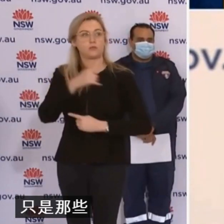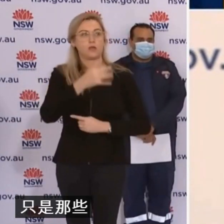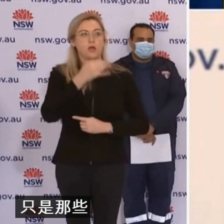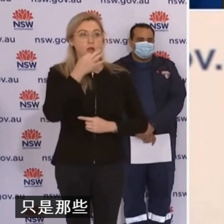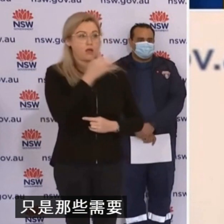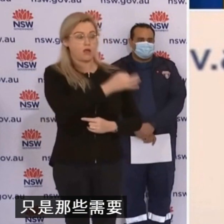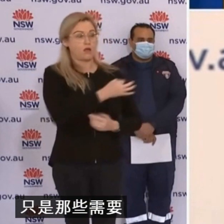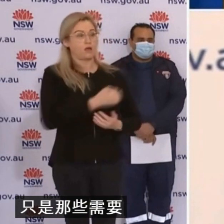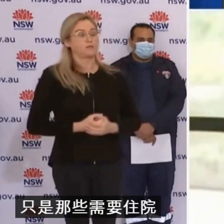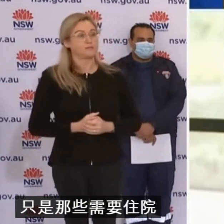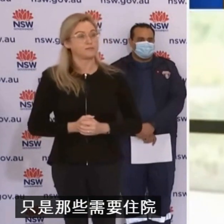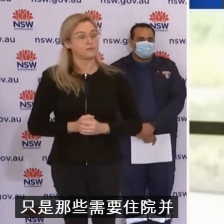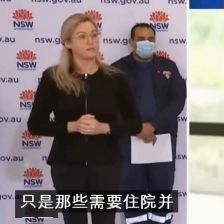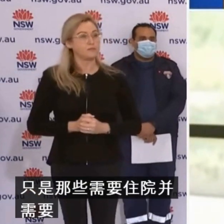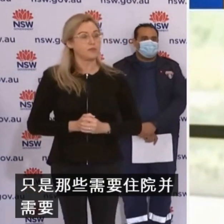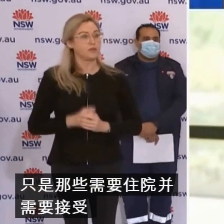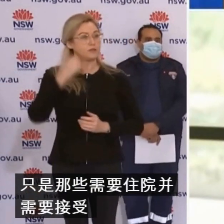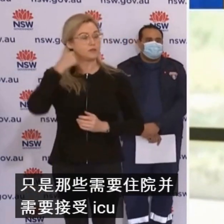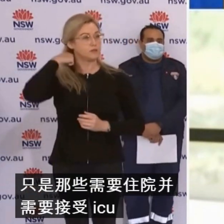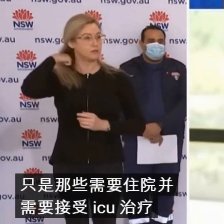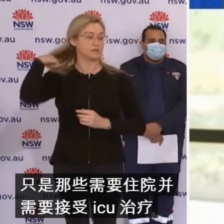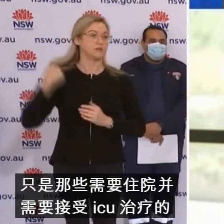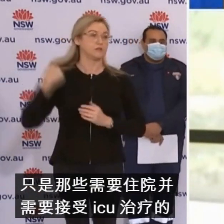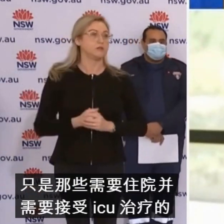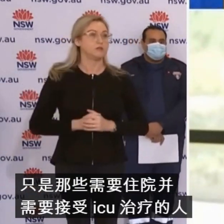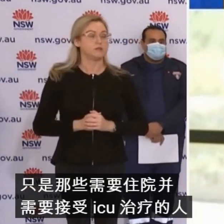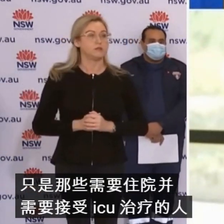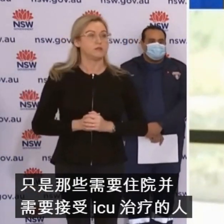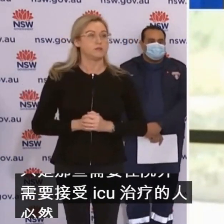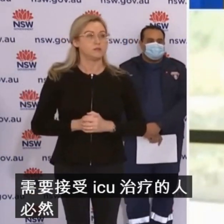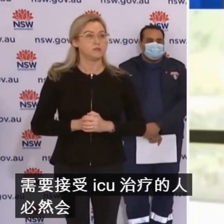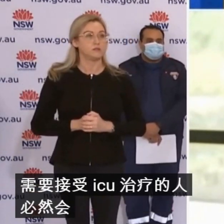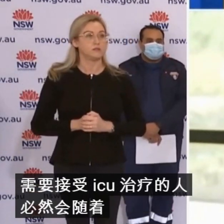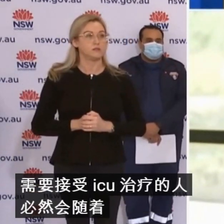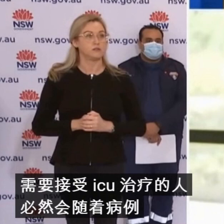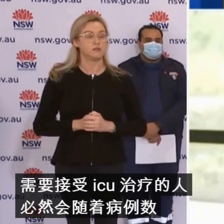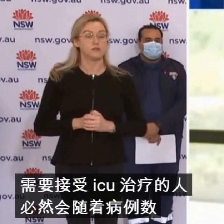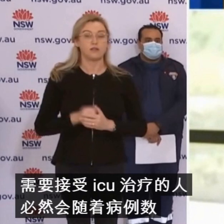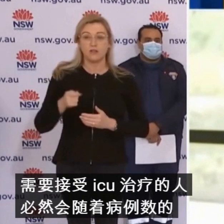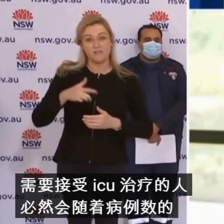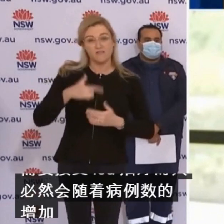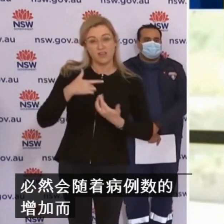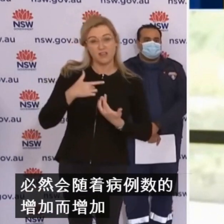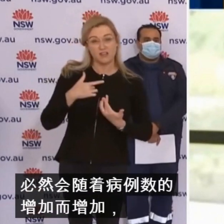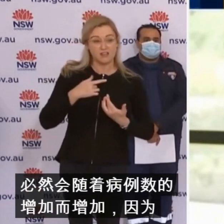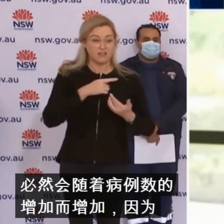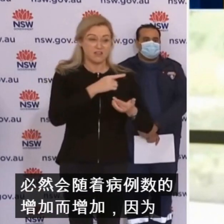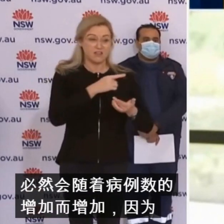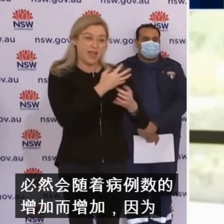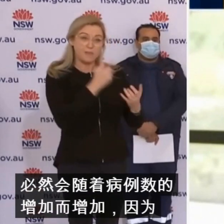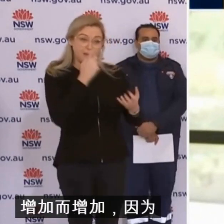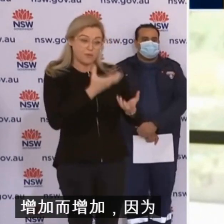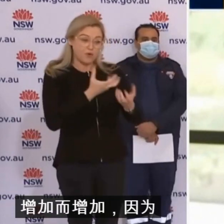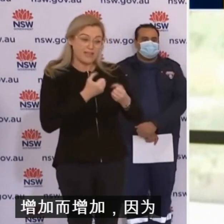people that require hospitalisation and require treatment in the ICU necessarily going to increase as case numbers increase, because